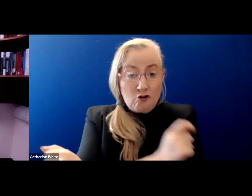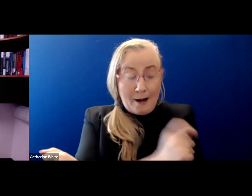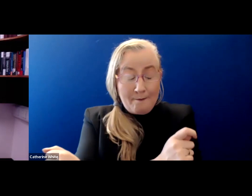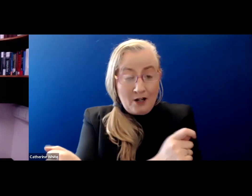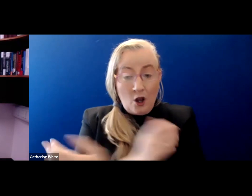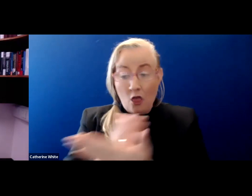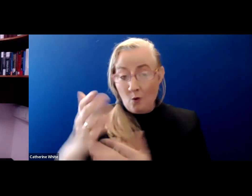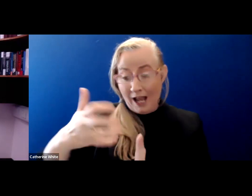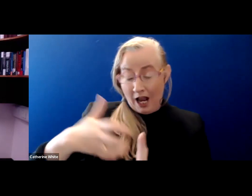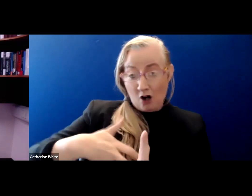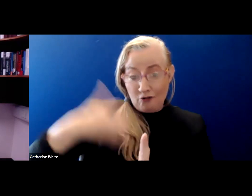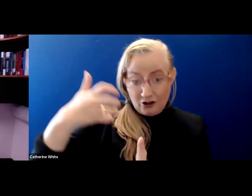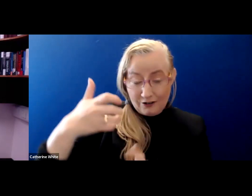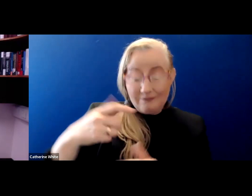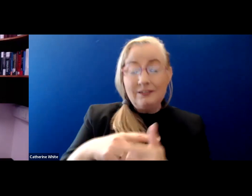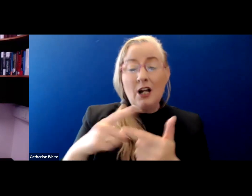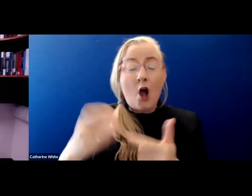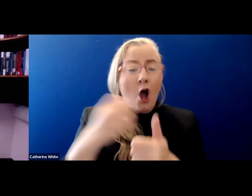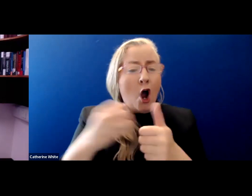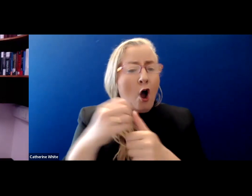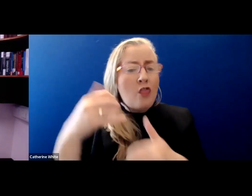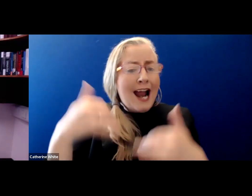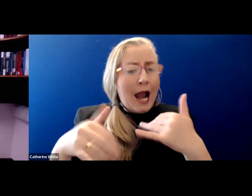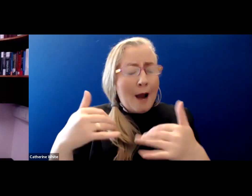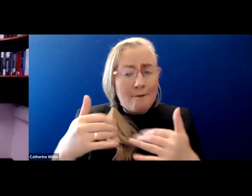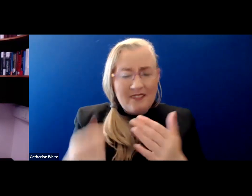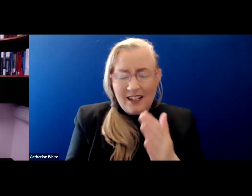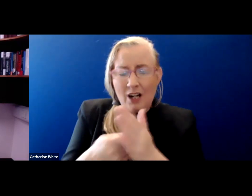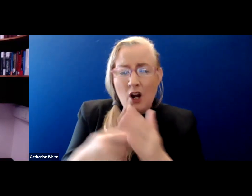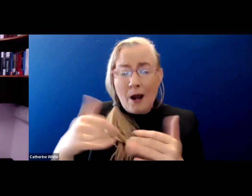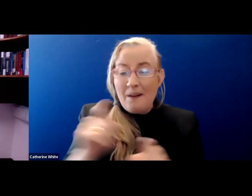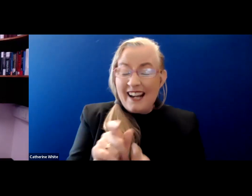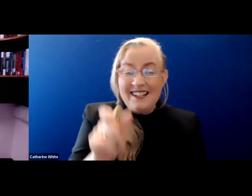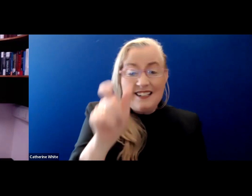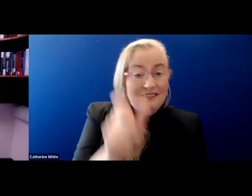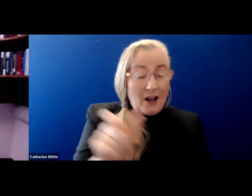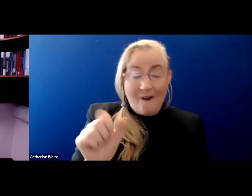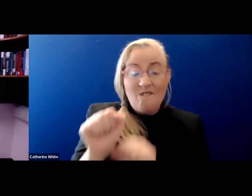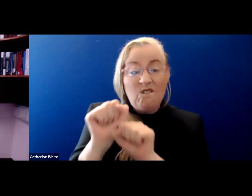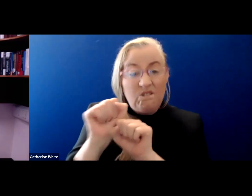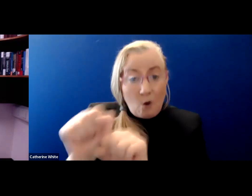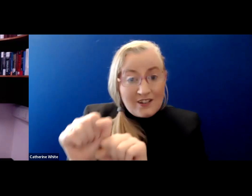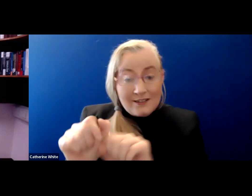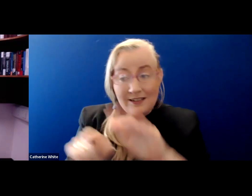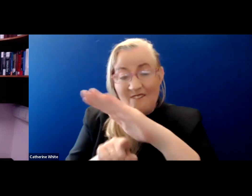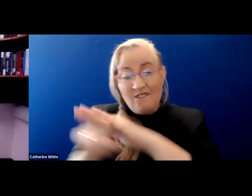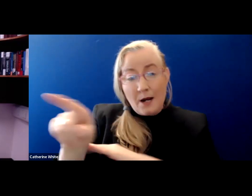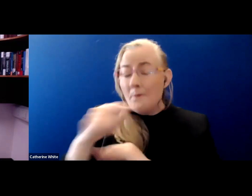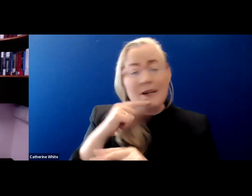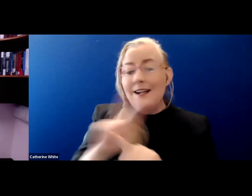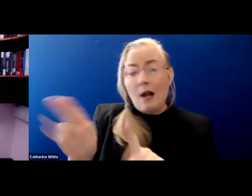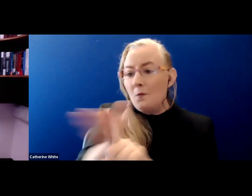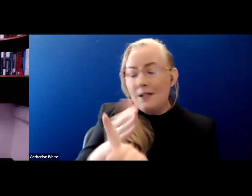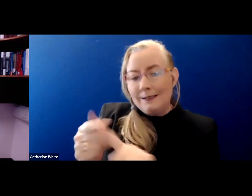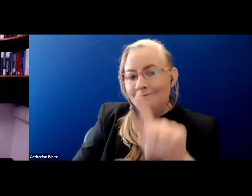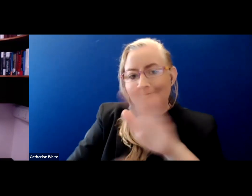of aggression, perhaps even other harms not amounting to crimes, such as civilians forced to flee but not coerced into doing so,